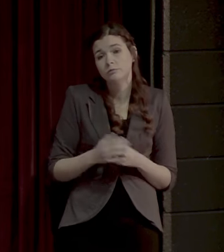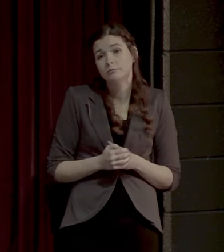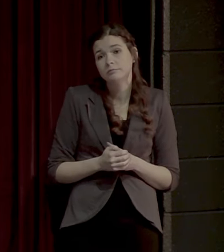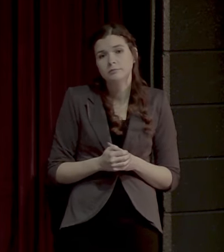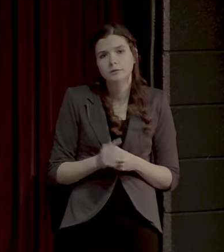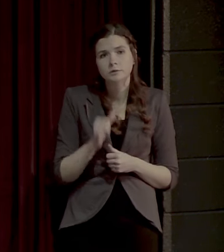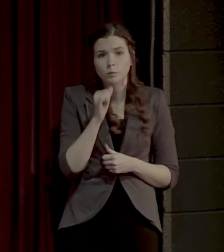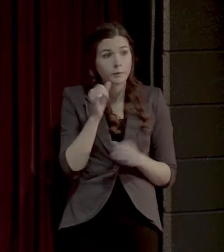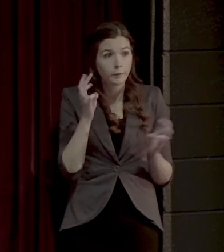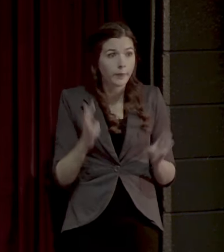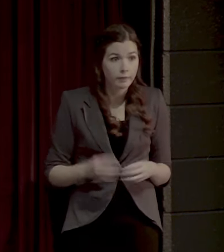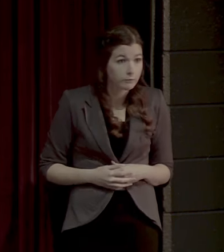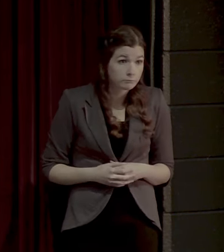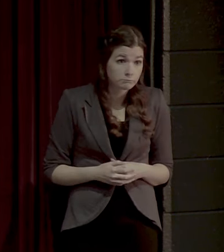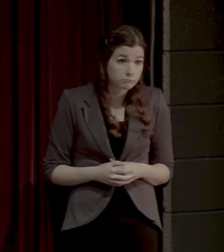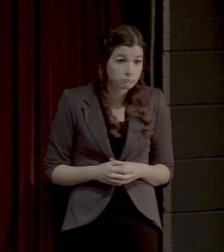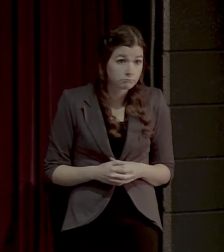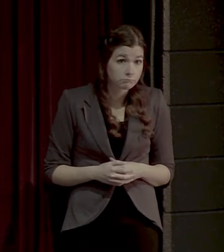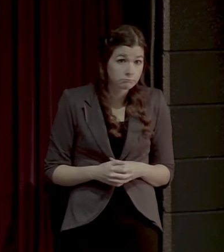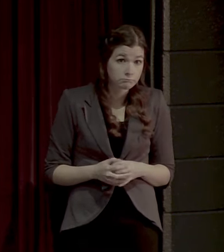definitely not going to be the weather.